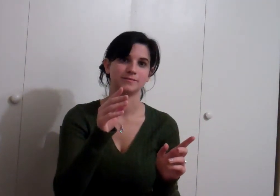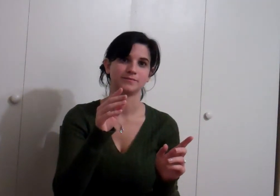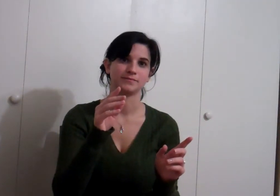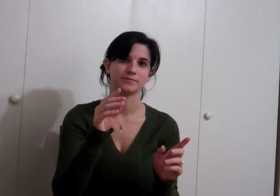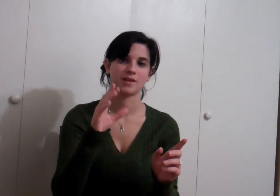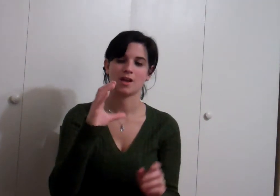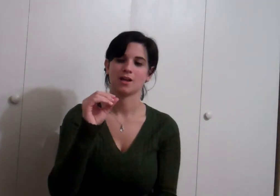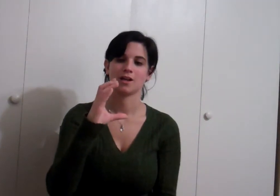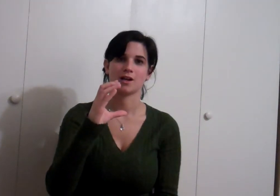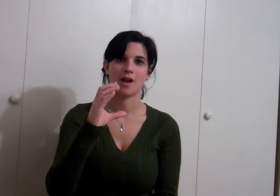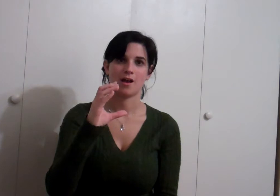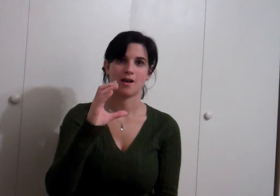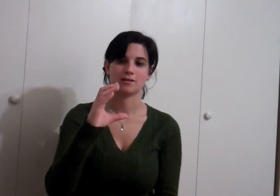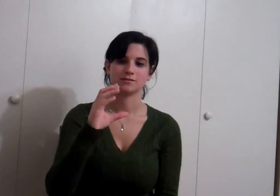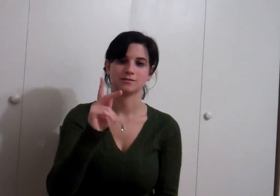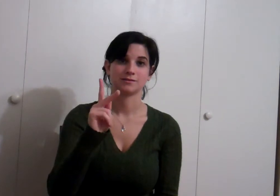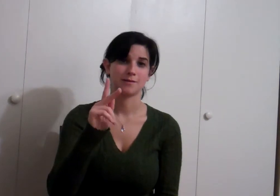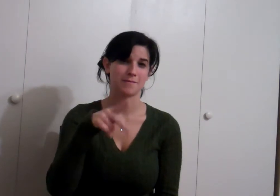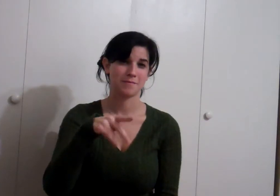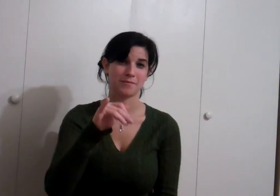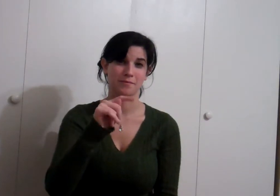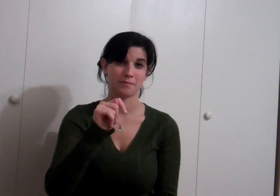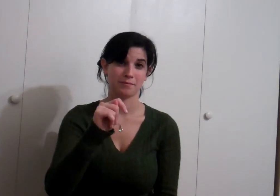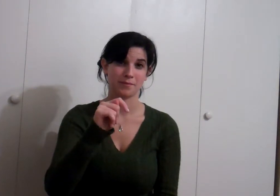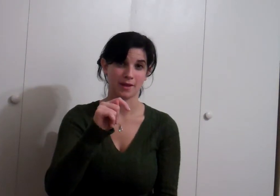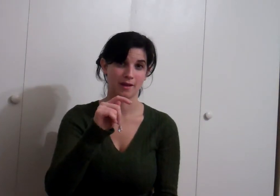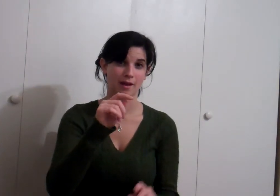air traffic control that their pilot had disappeared.